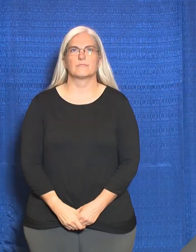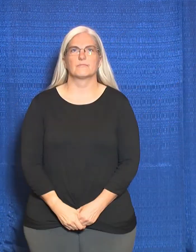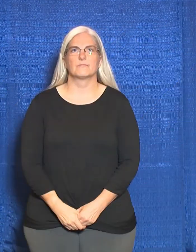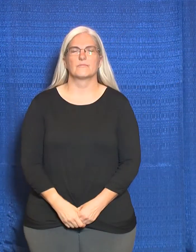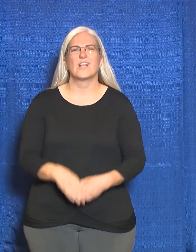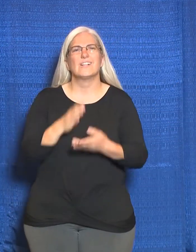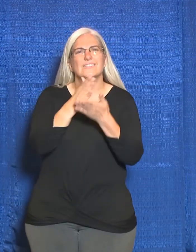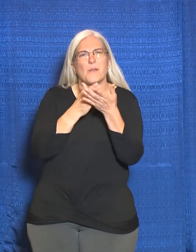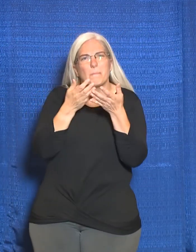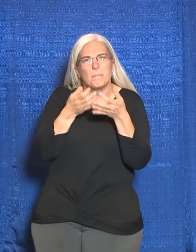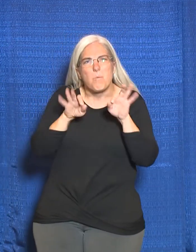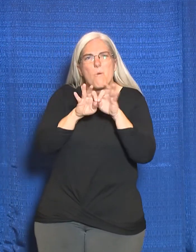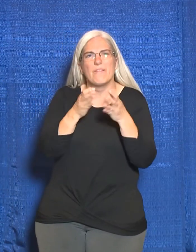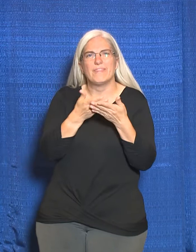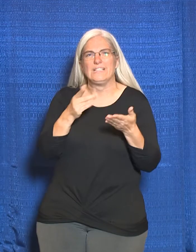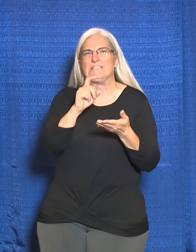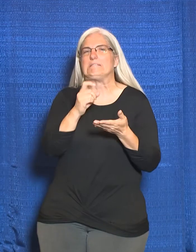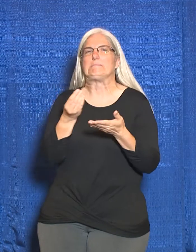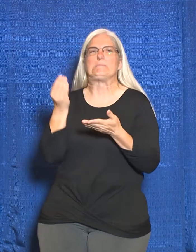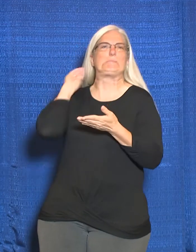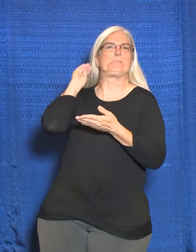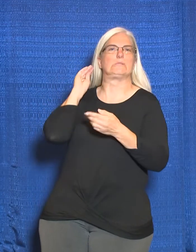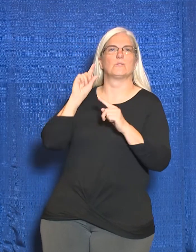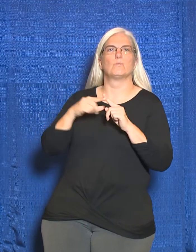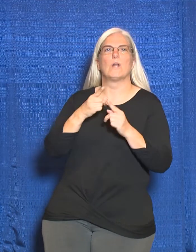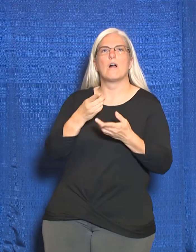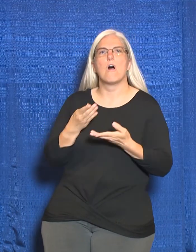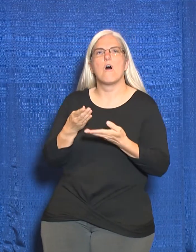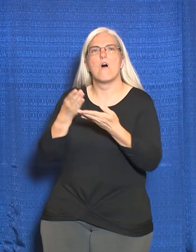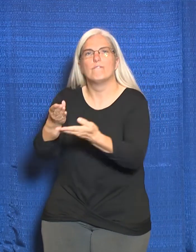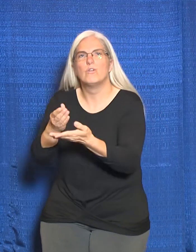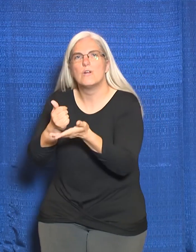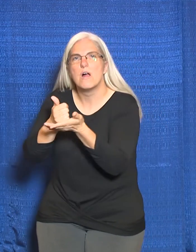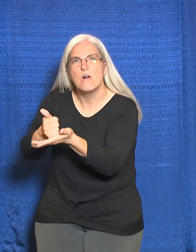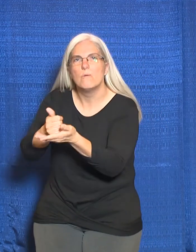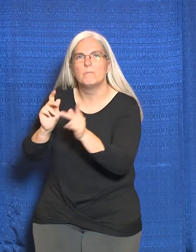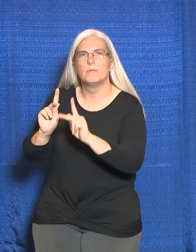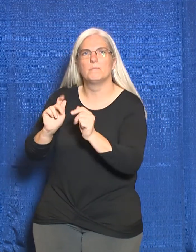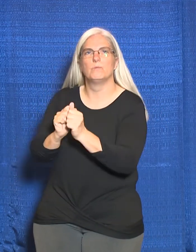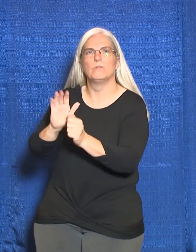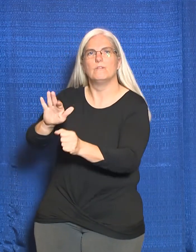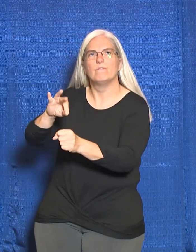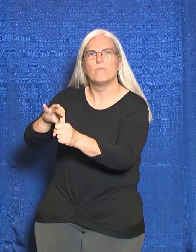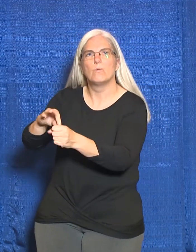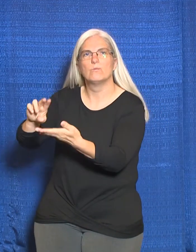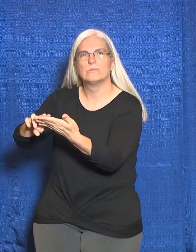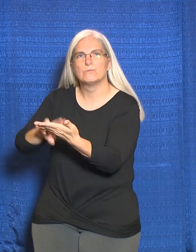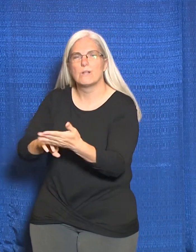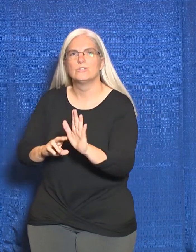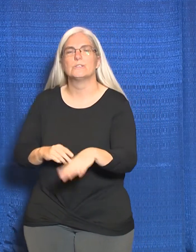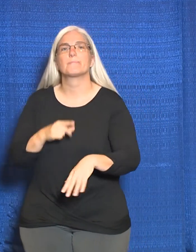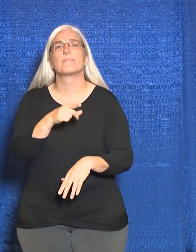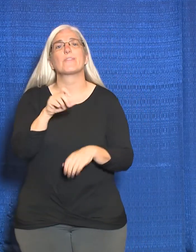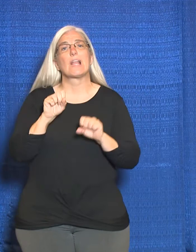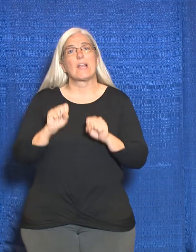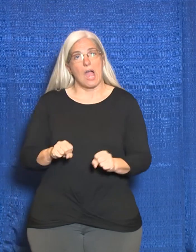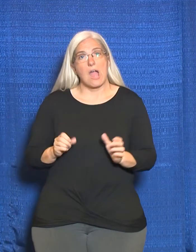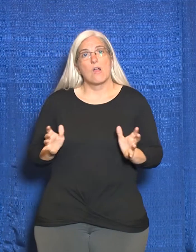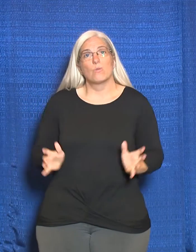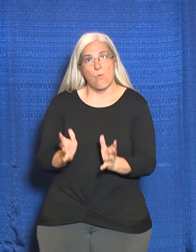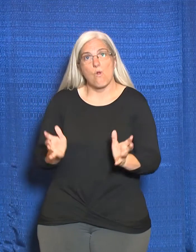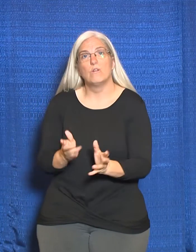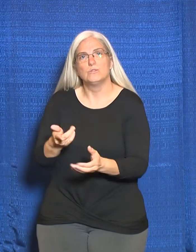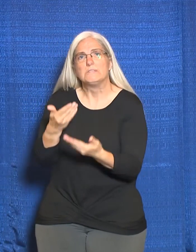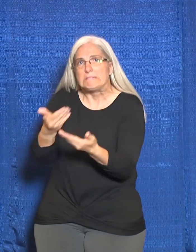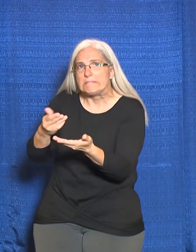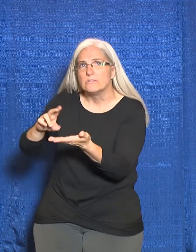There are a few important guidelines to keep in mind when assisting clients with voter registration. You may encourage clients